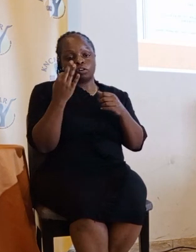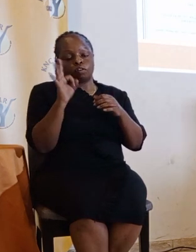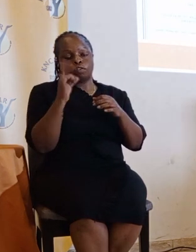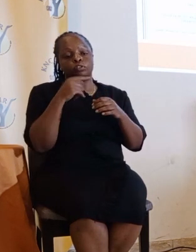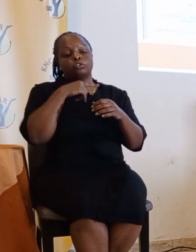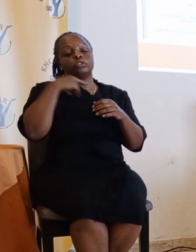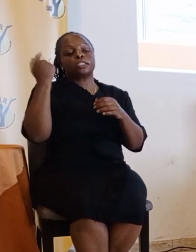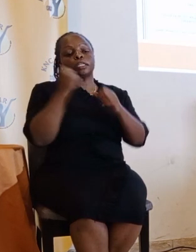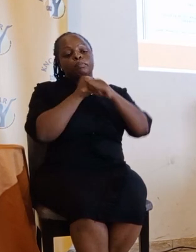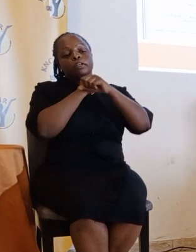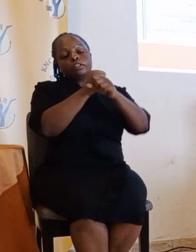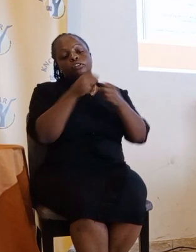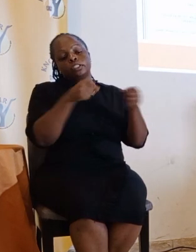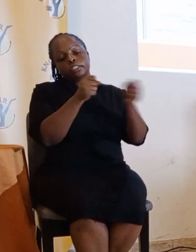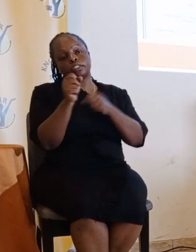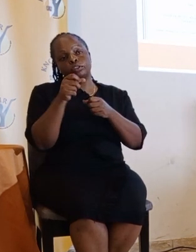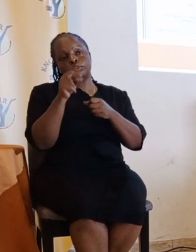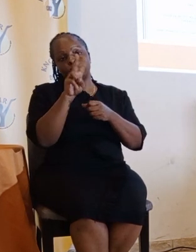Strategy